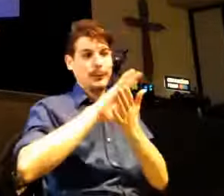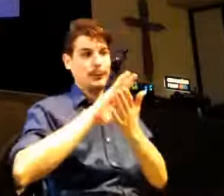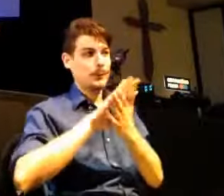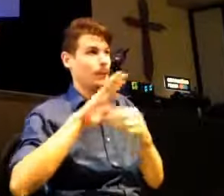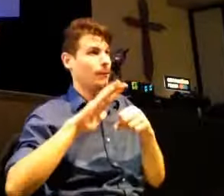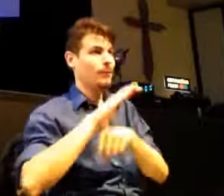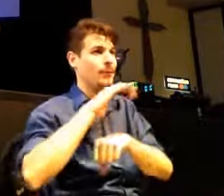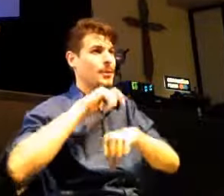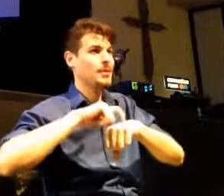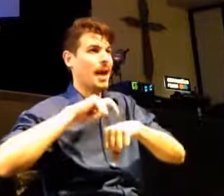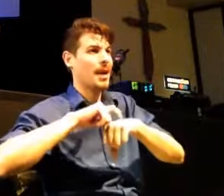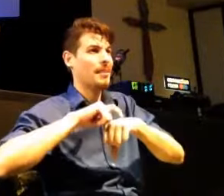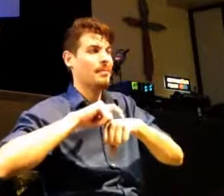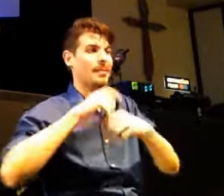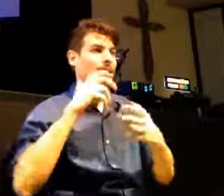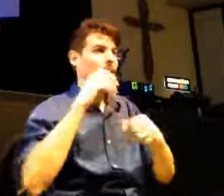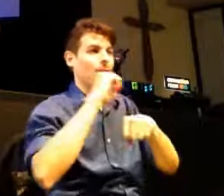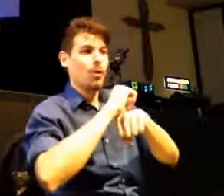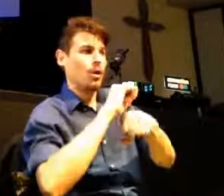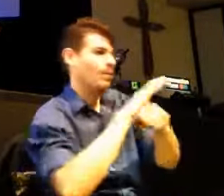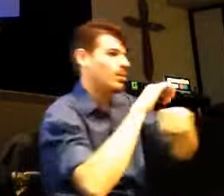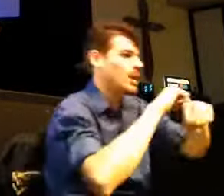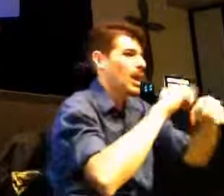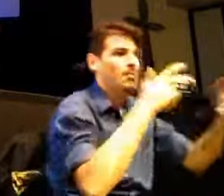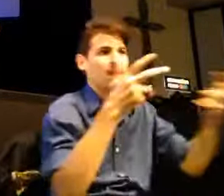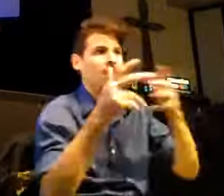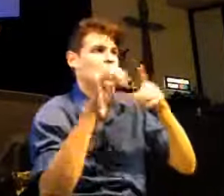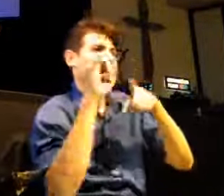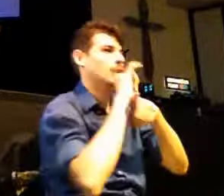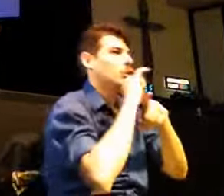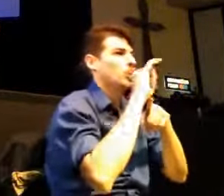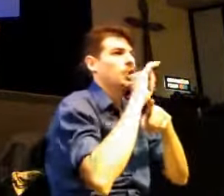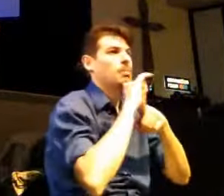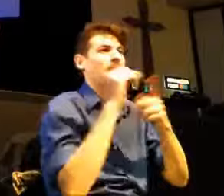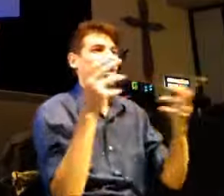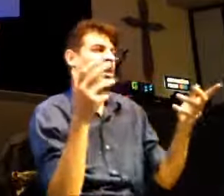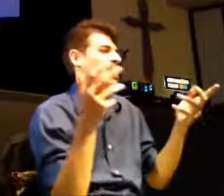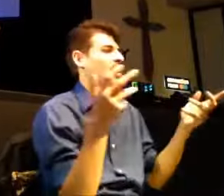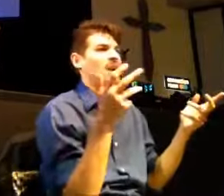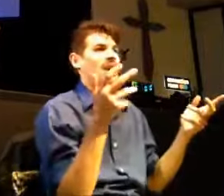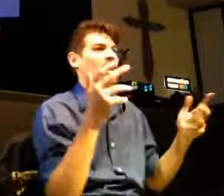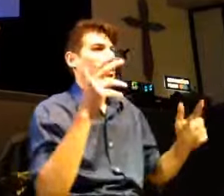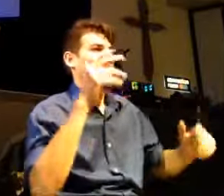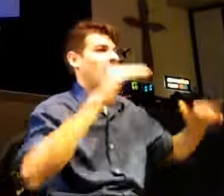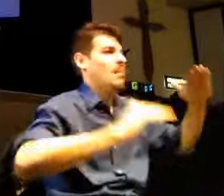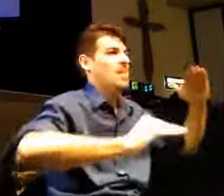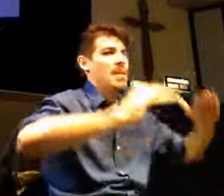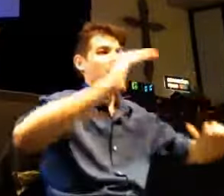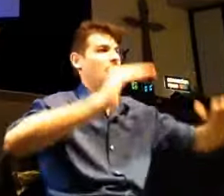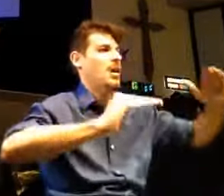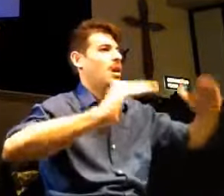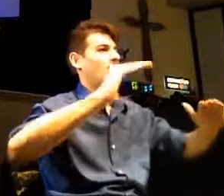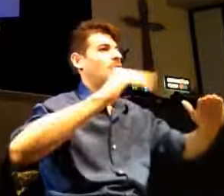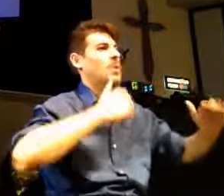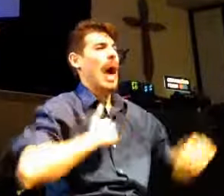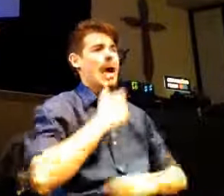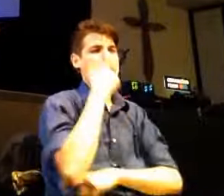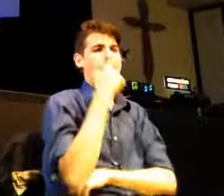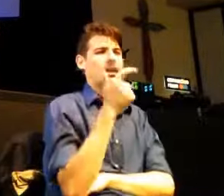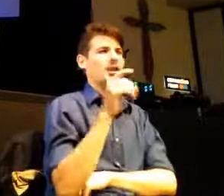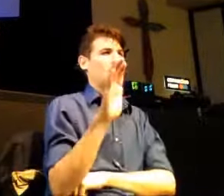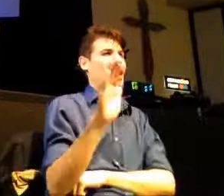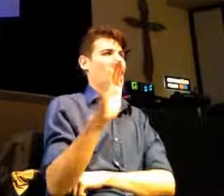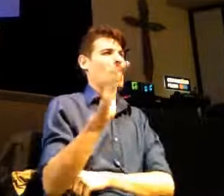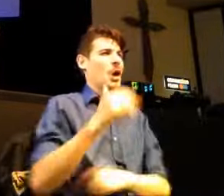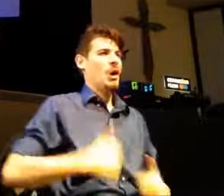out this whole thing and get into it, get the experience and internship and this whole thing? And I watched her step into that with great courage,